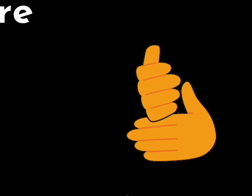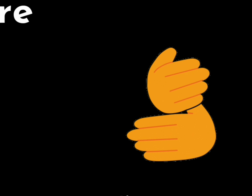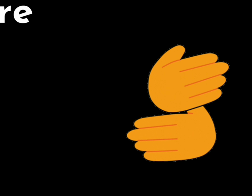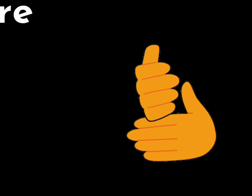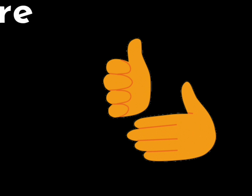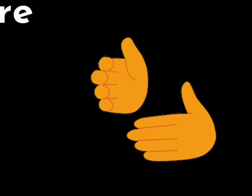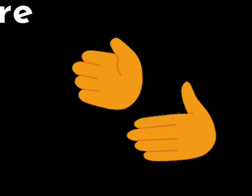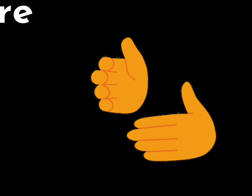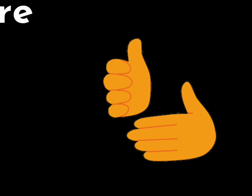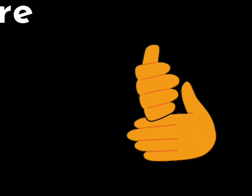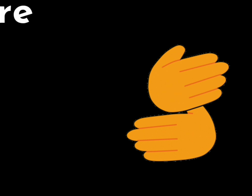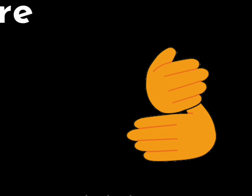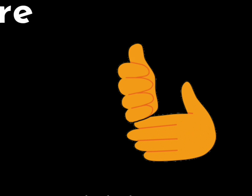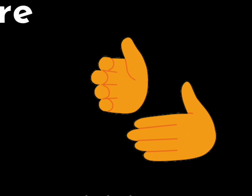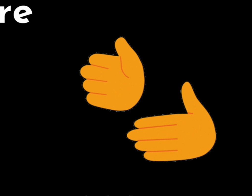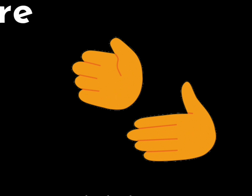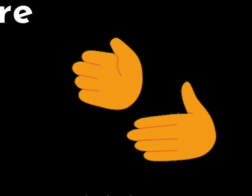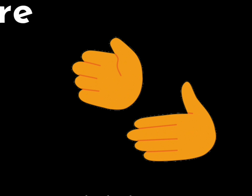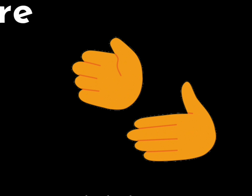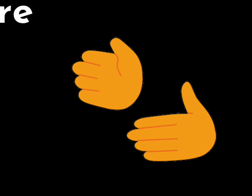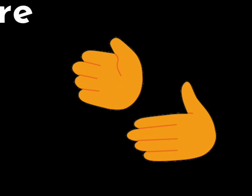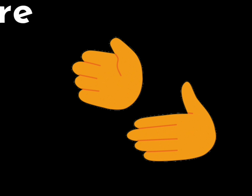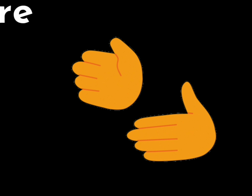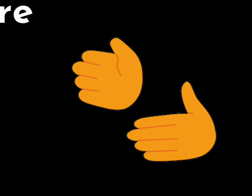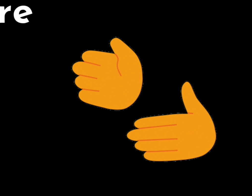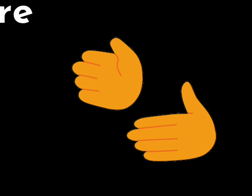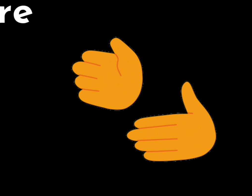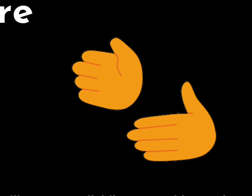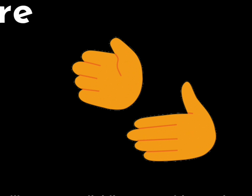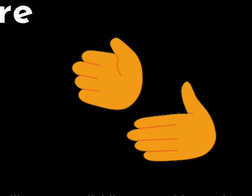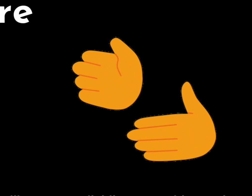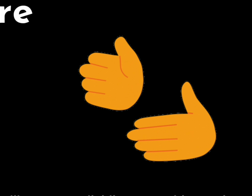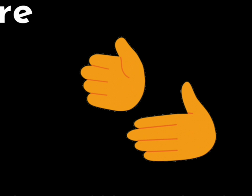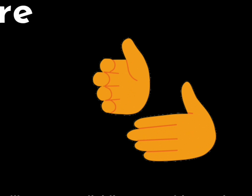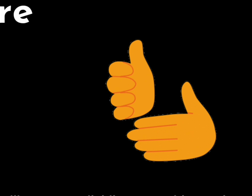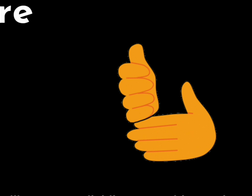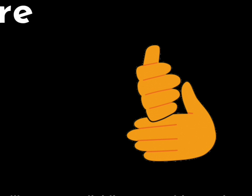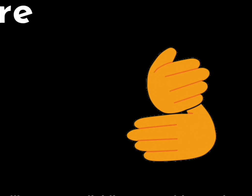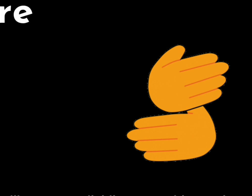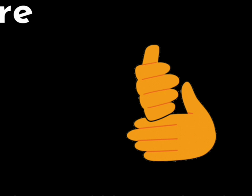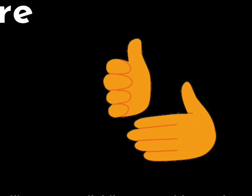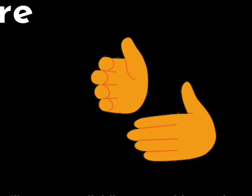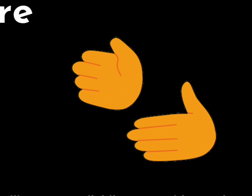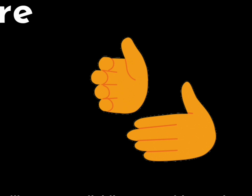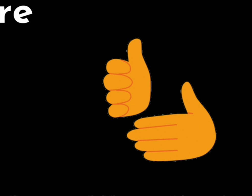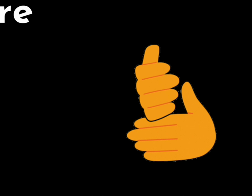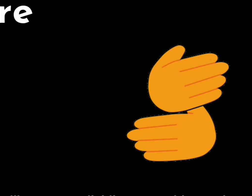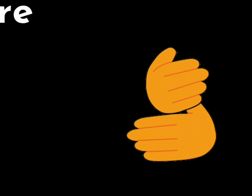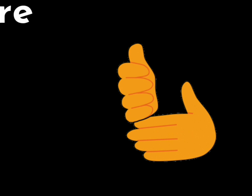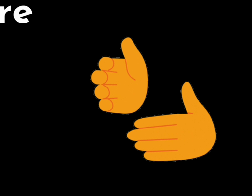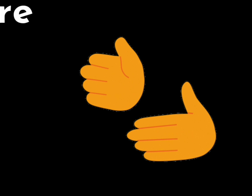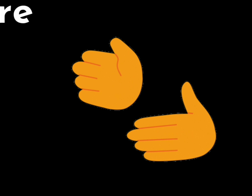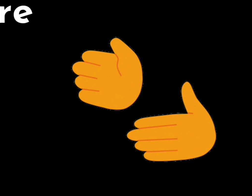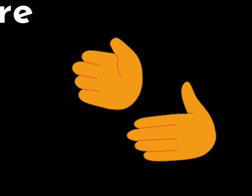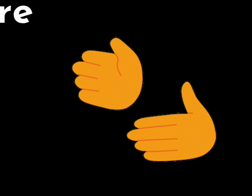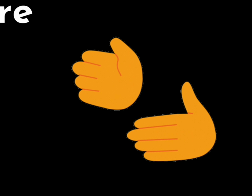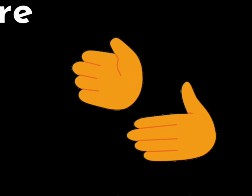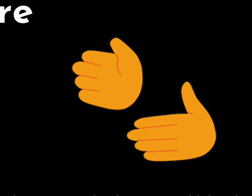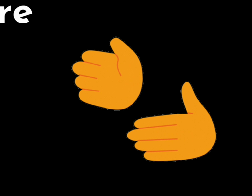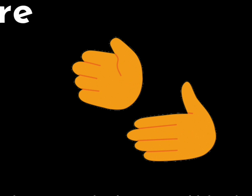Share. In sign language, looks like you are dividing something up into portions. You take your